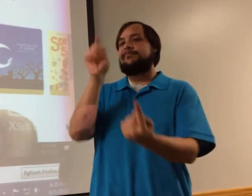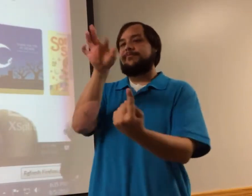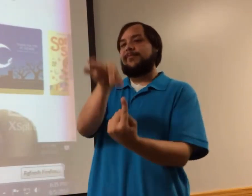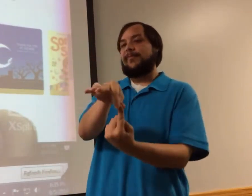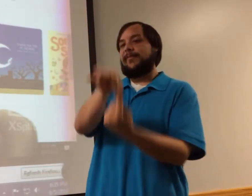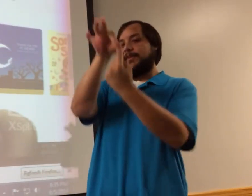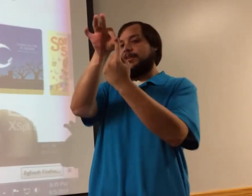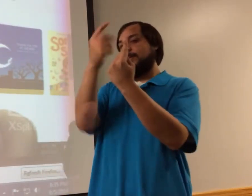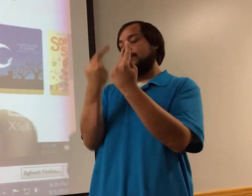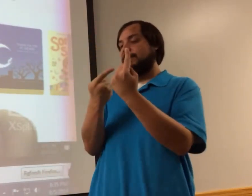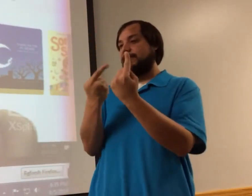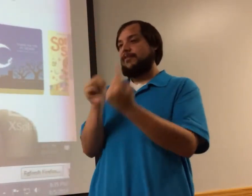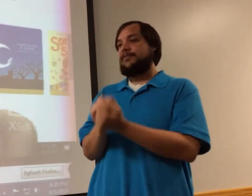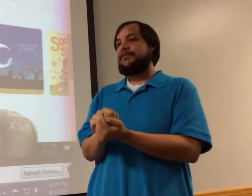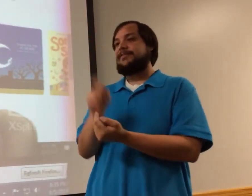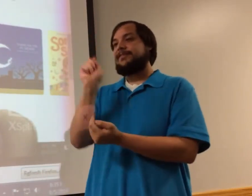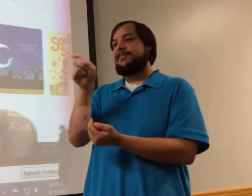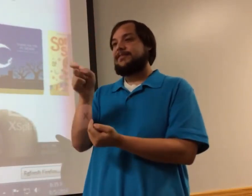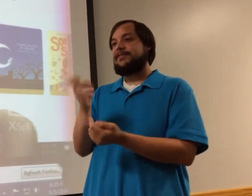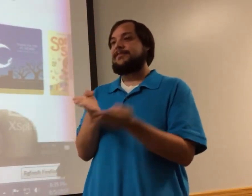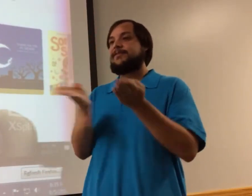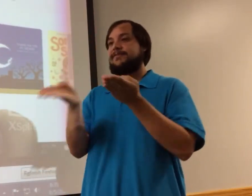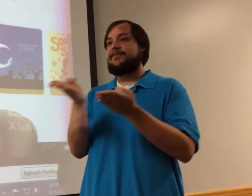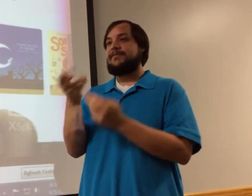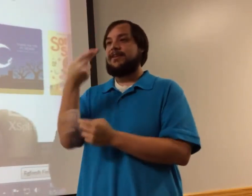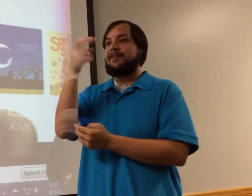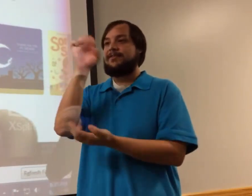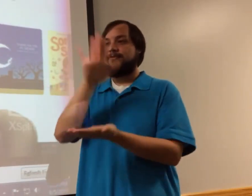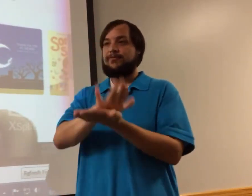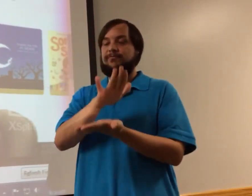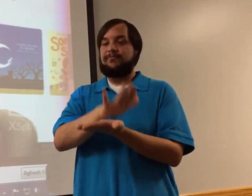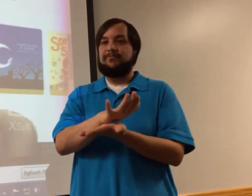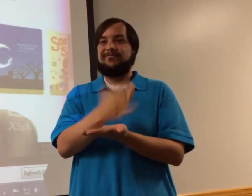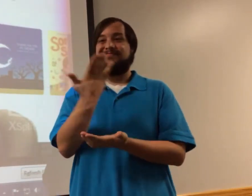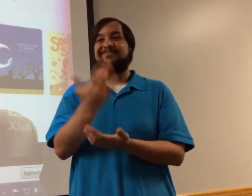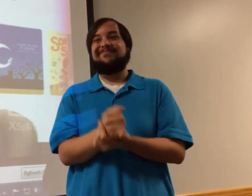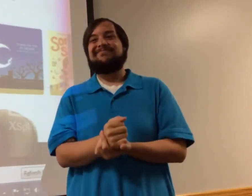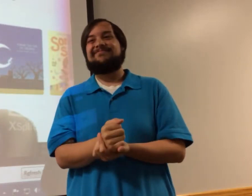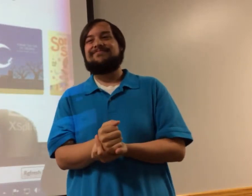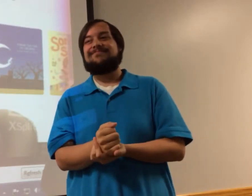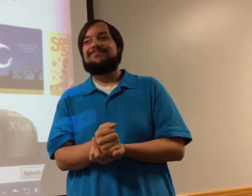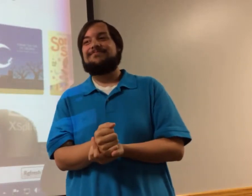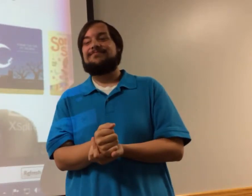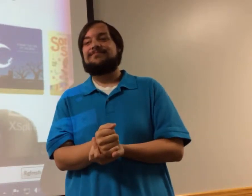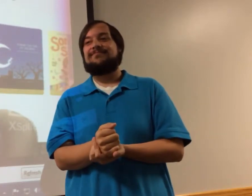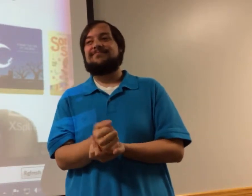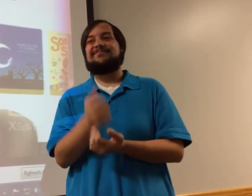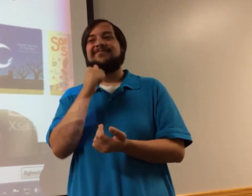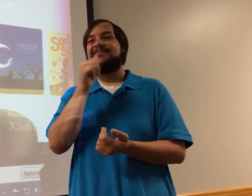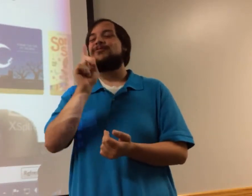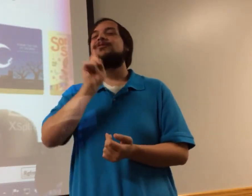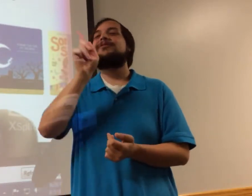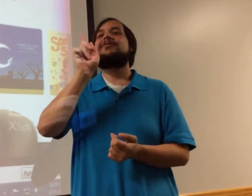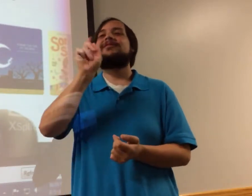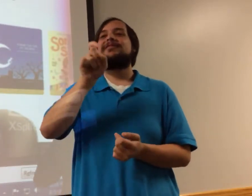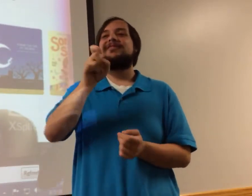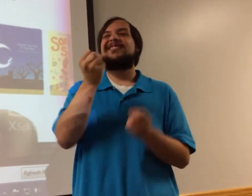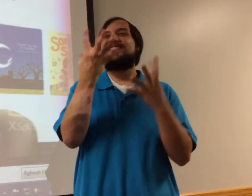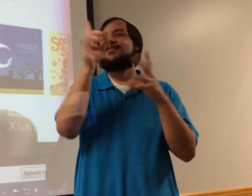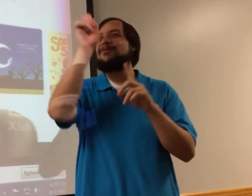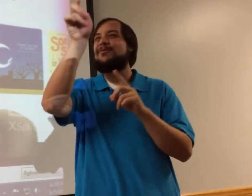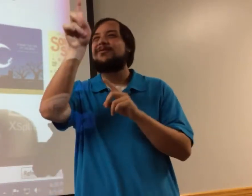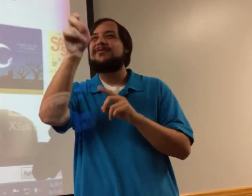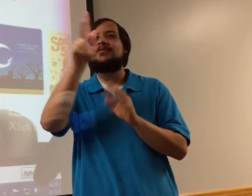identified and requires services. And so at that point, we haven't really had a lot of questions